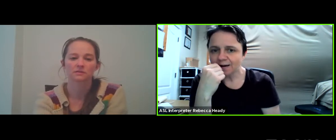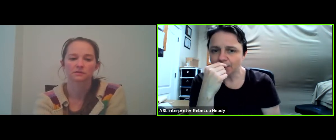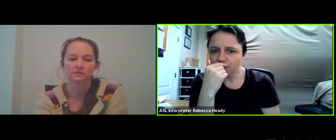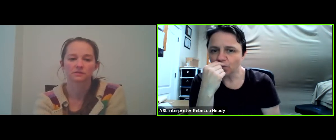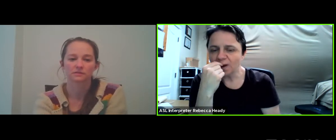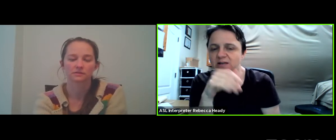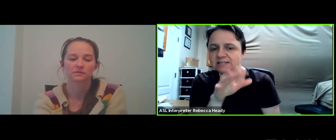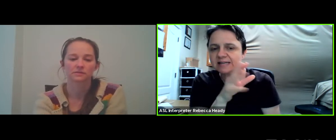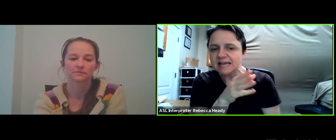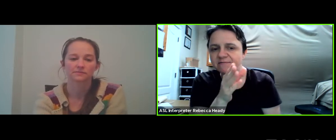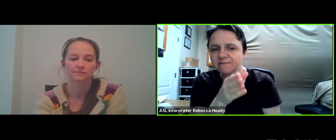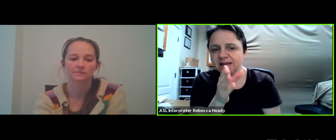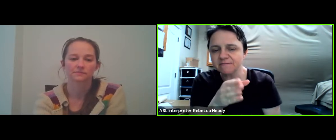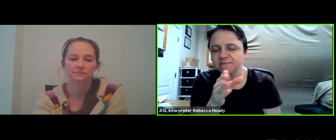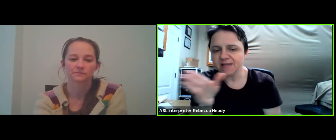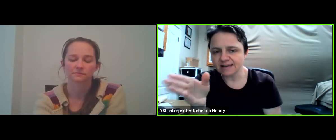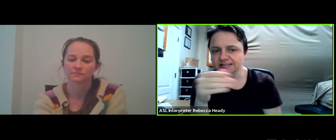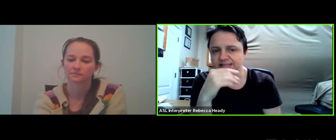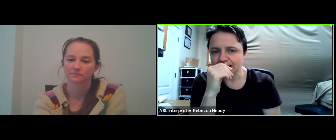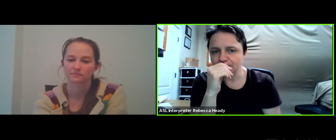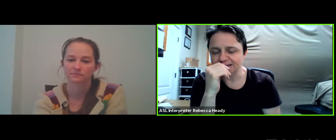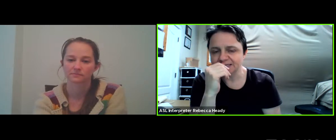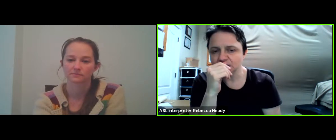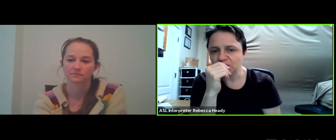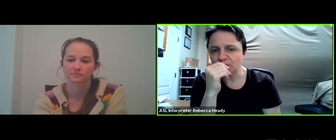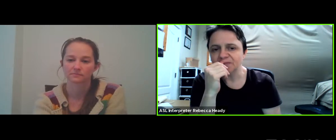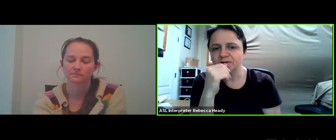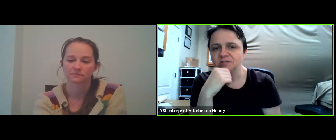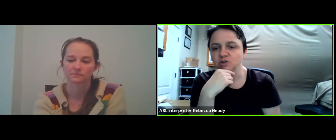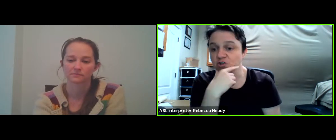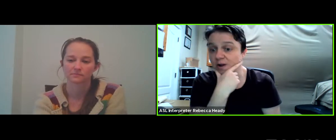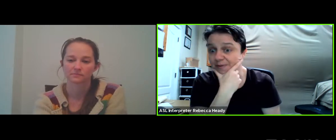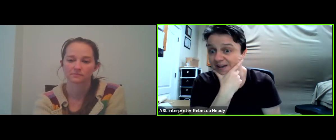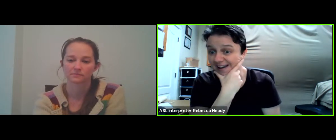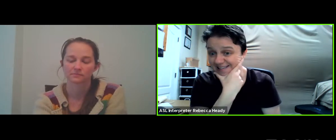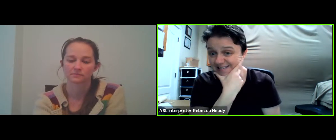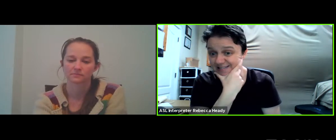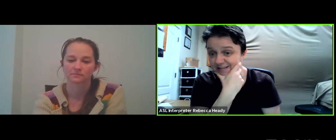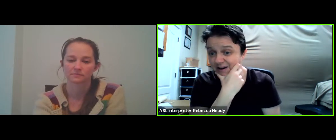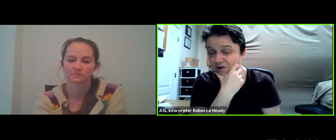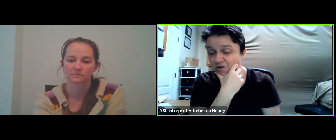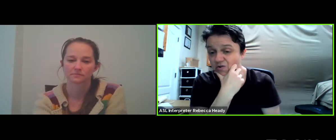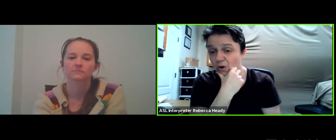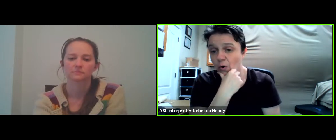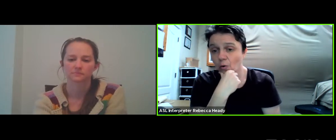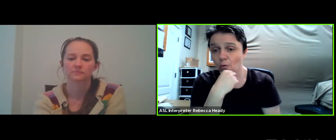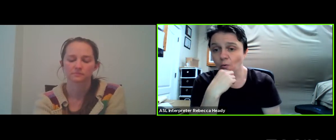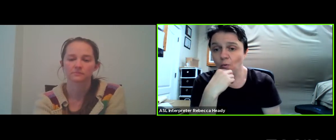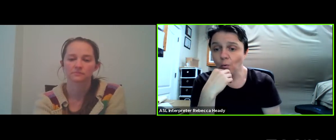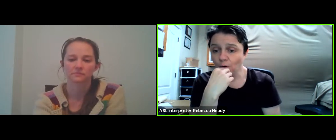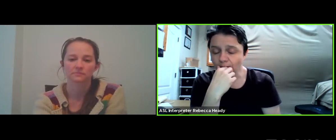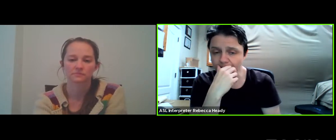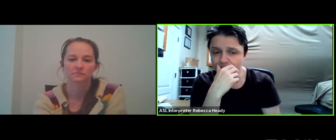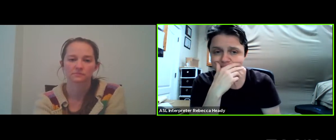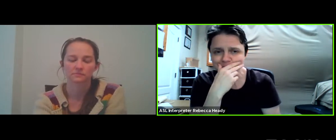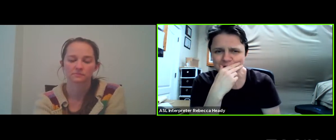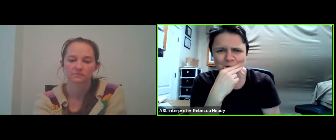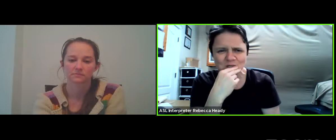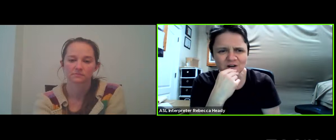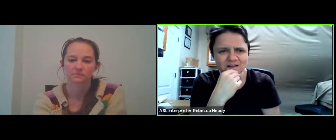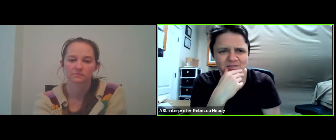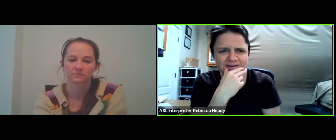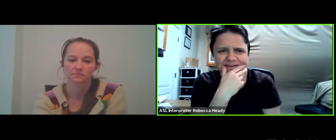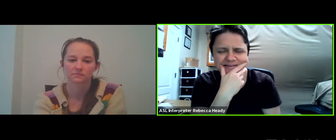Okay. When it's an if then statement. So there's usually a because in there, or